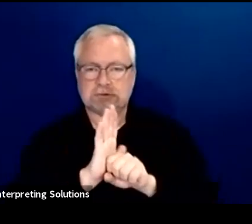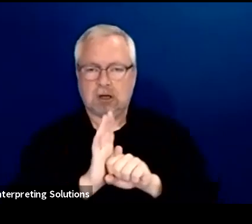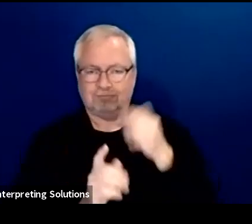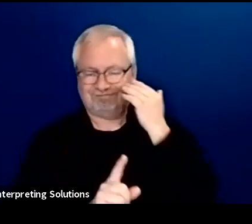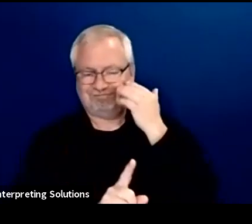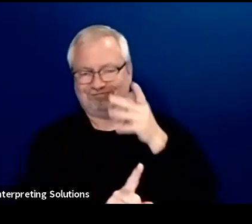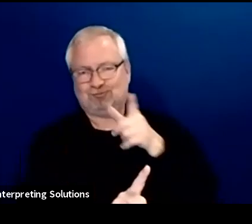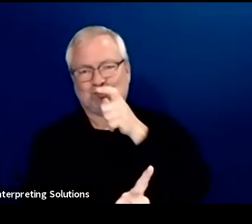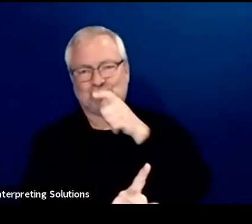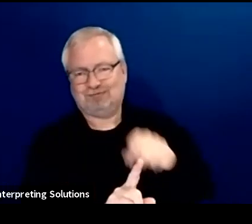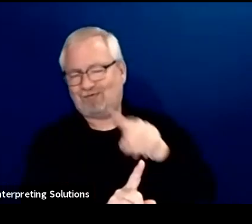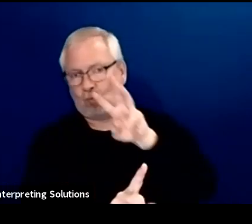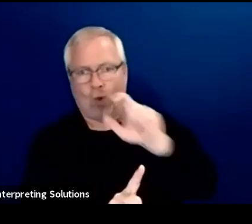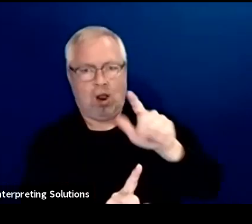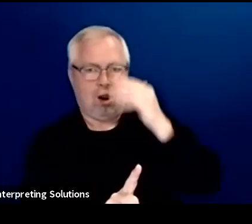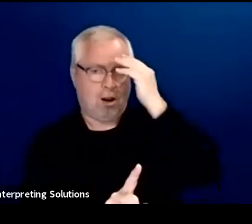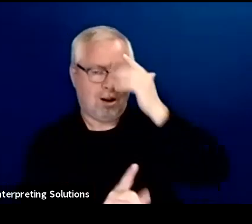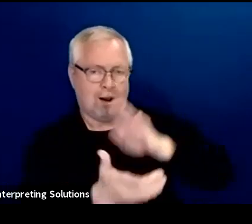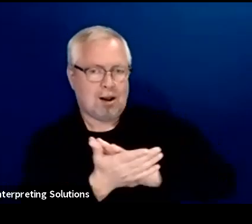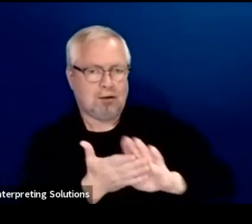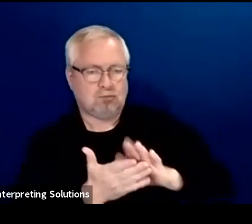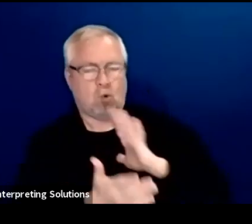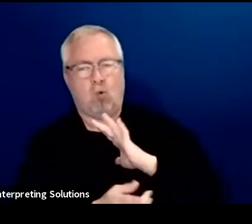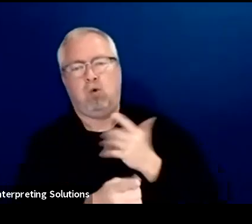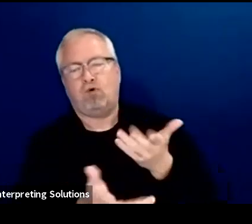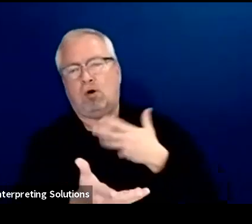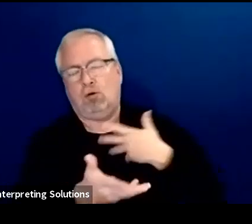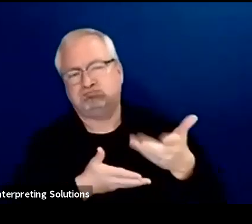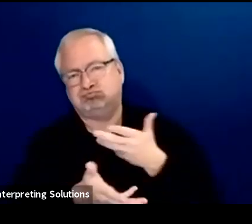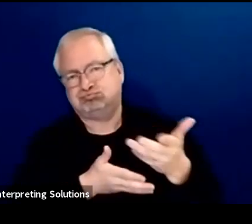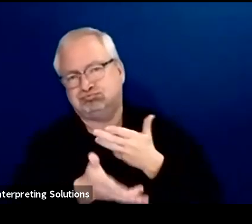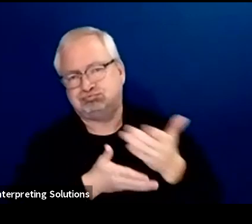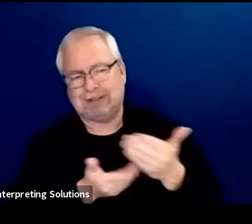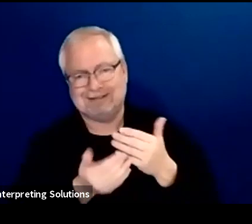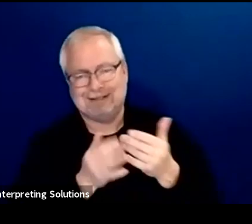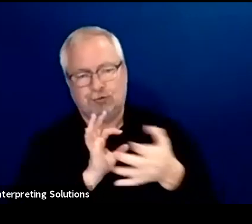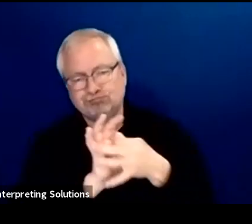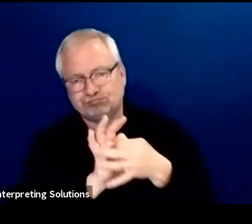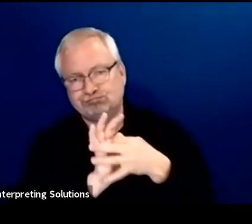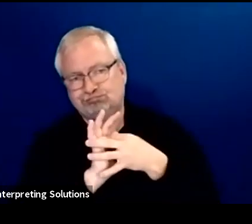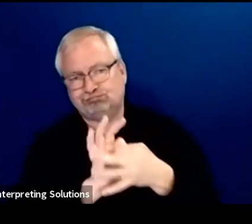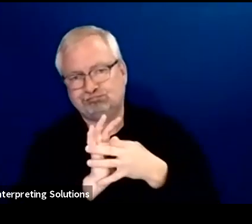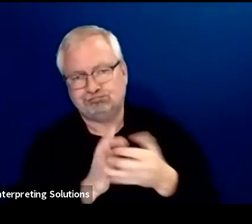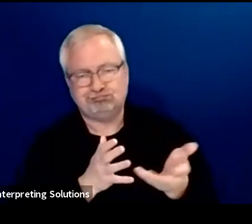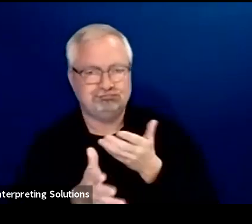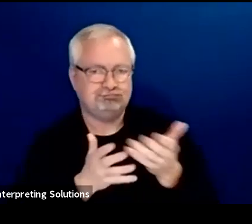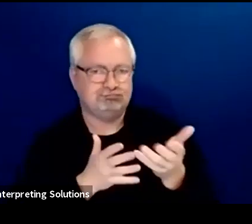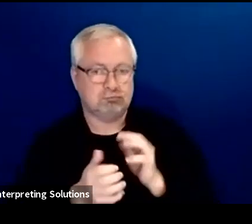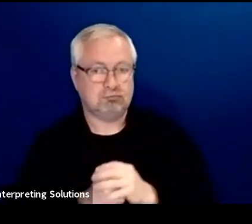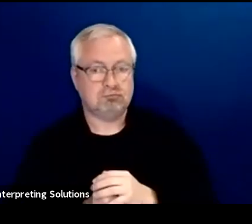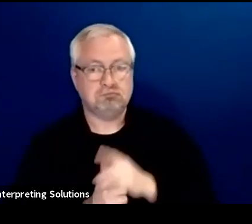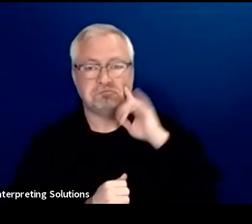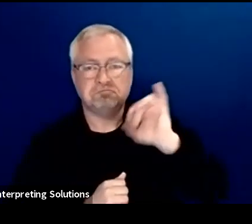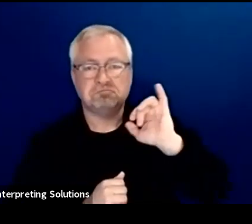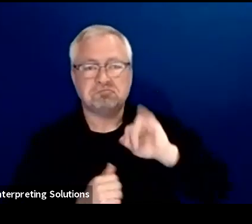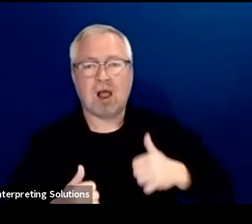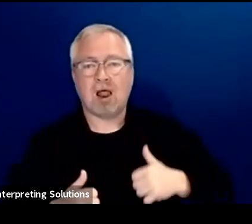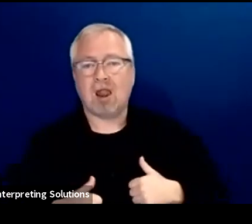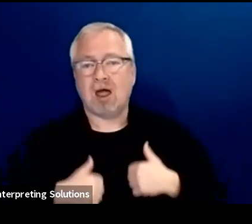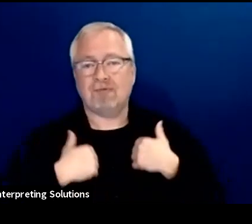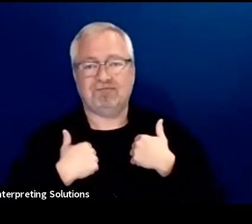makes communications and coordination much easier and much more efficient. So like most things in life, relationships do